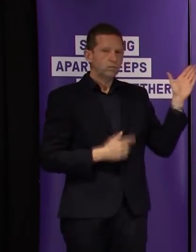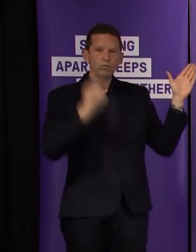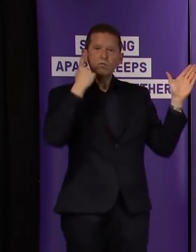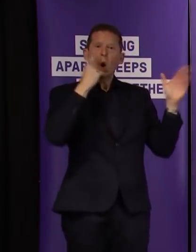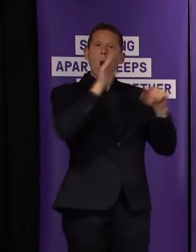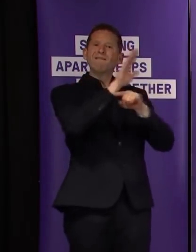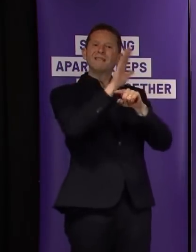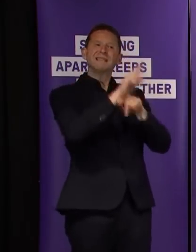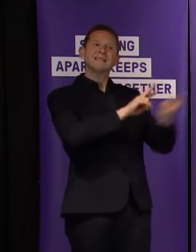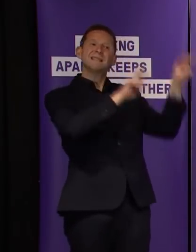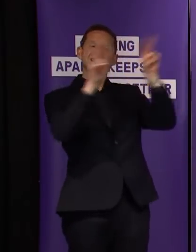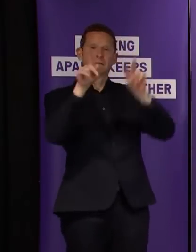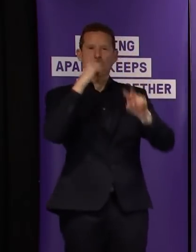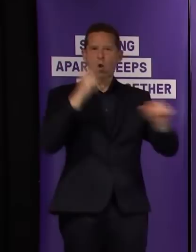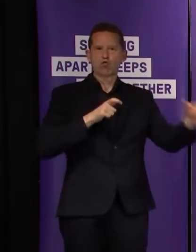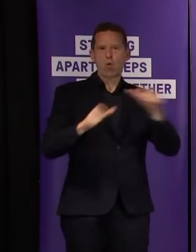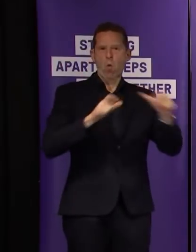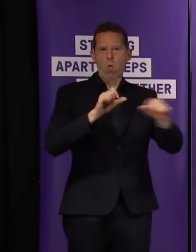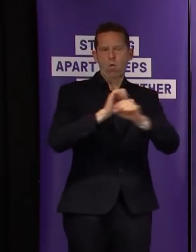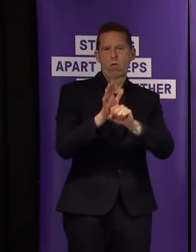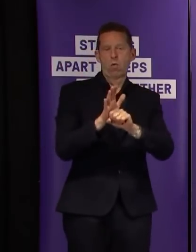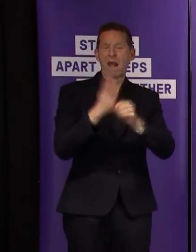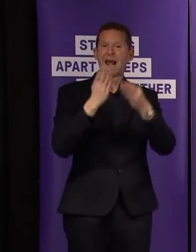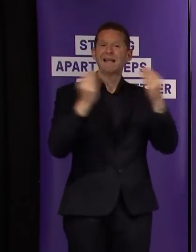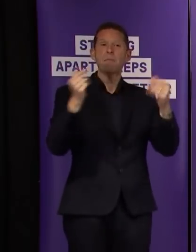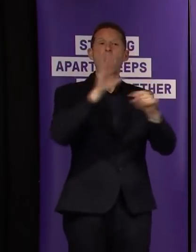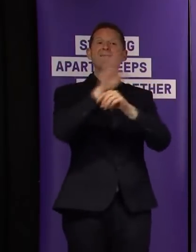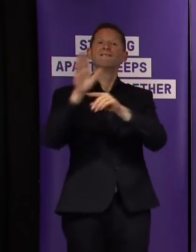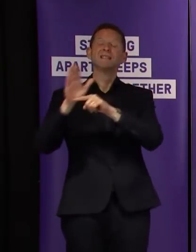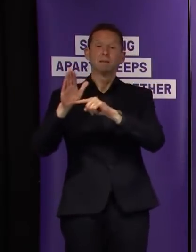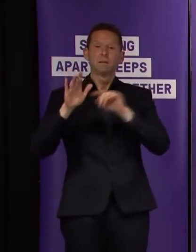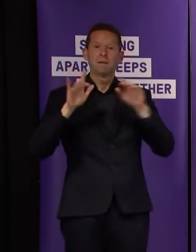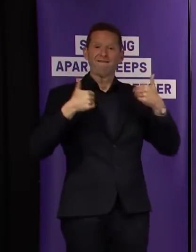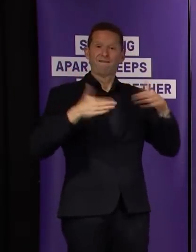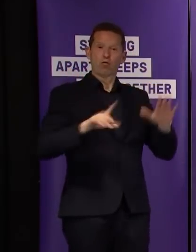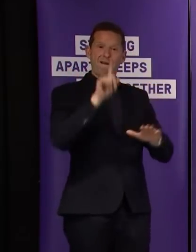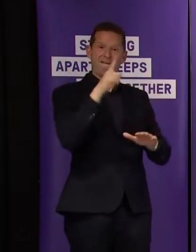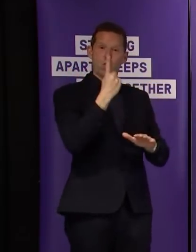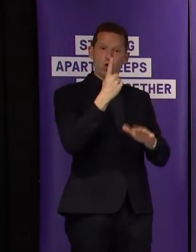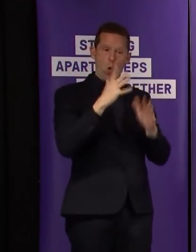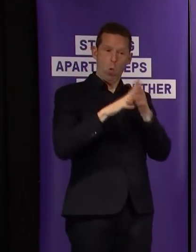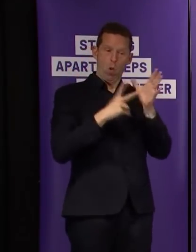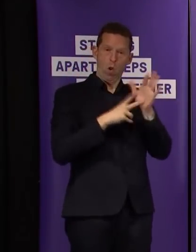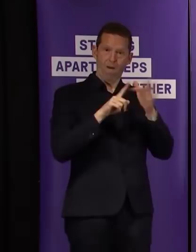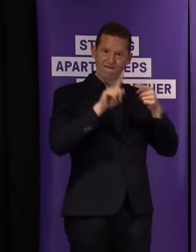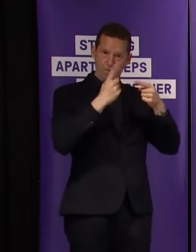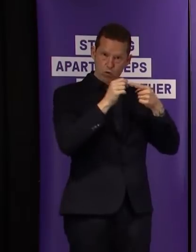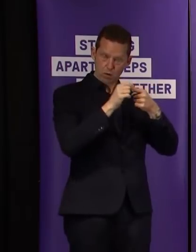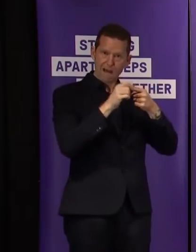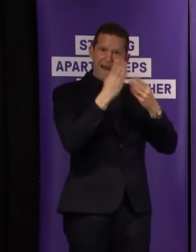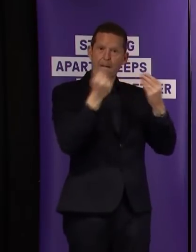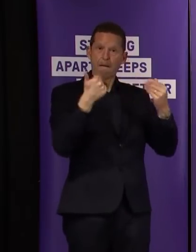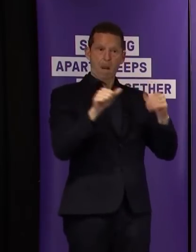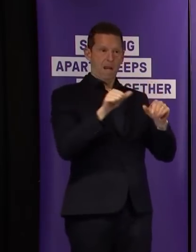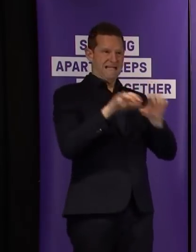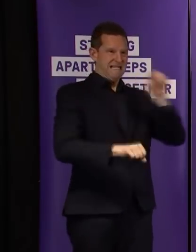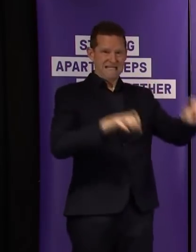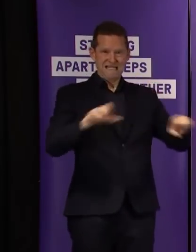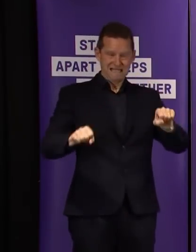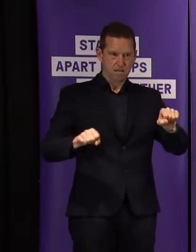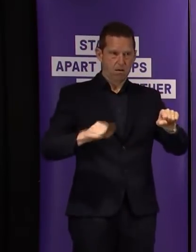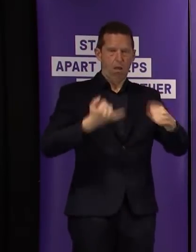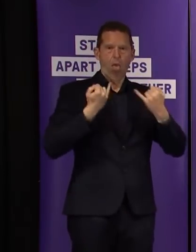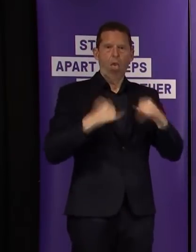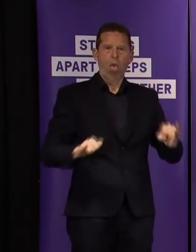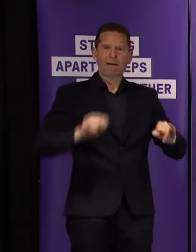struggling with control. Some countries haven't finished their first waves. Most others that did achieve early control are now seeing second